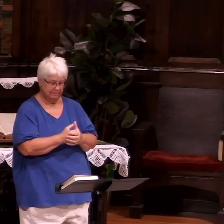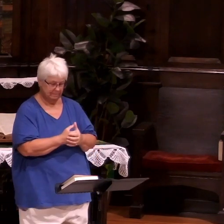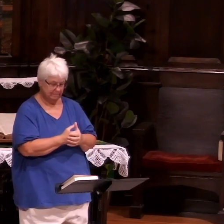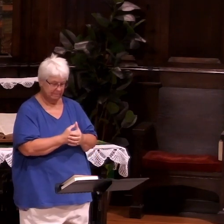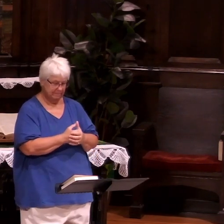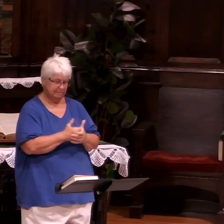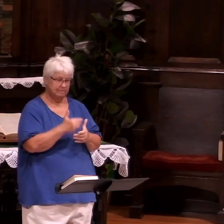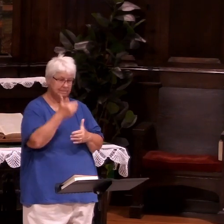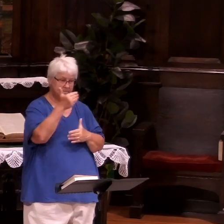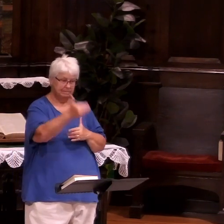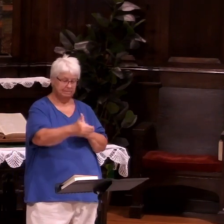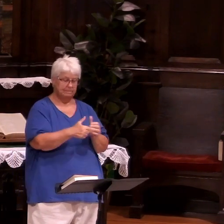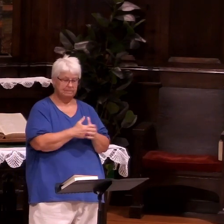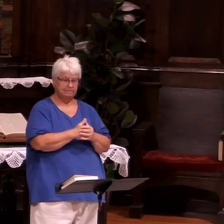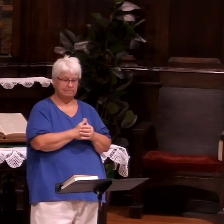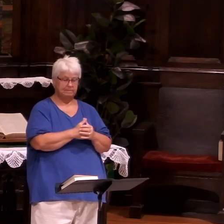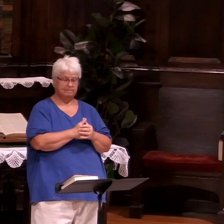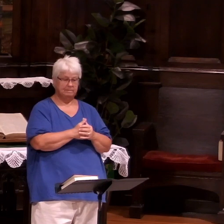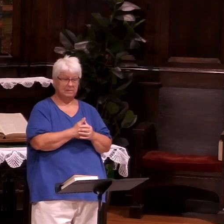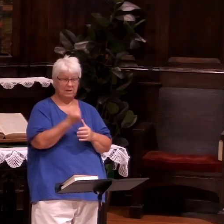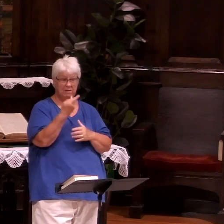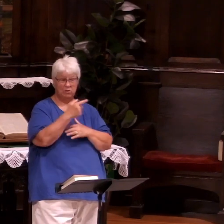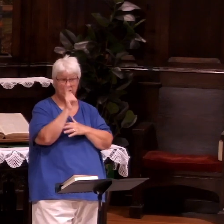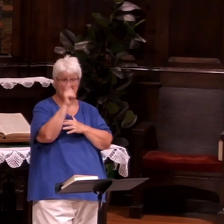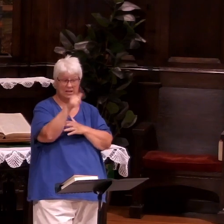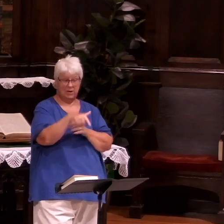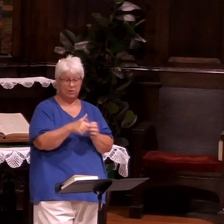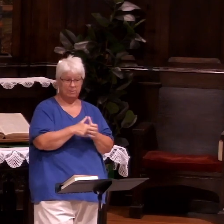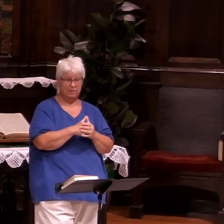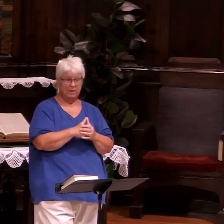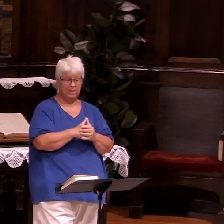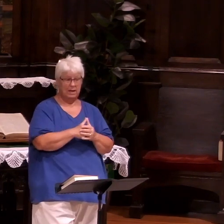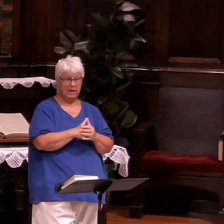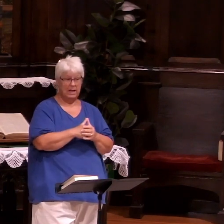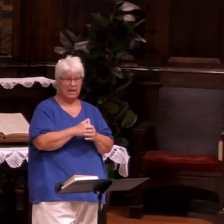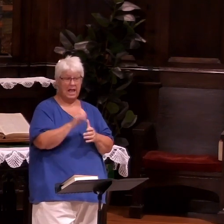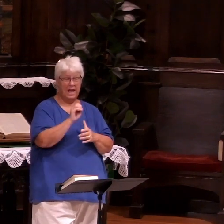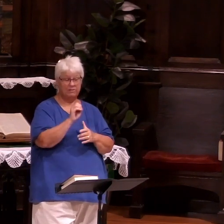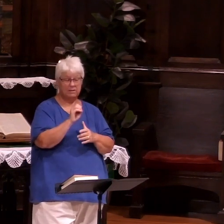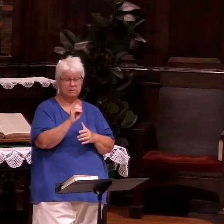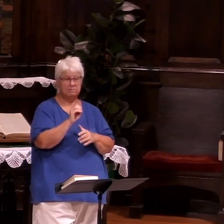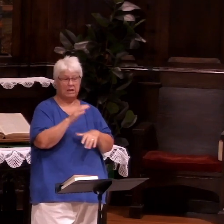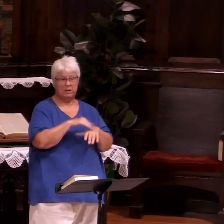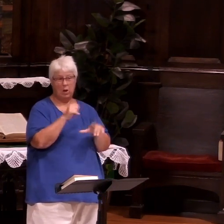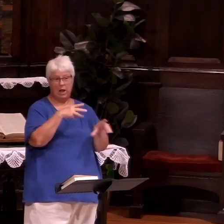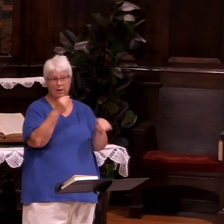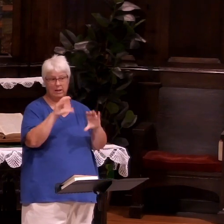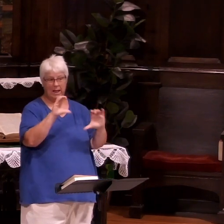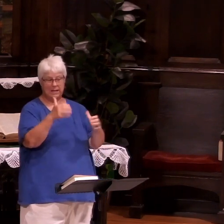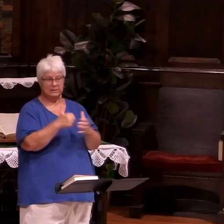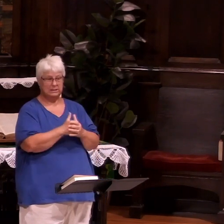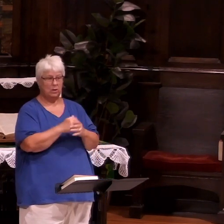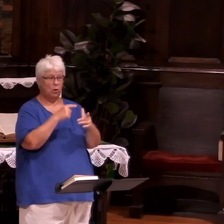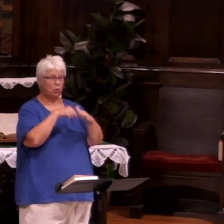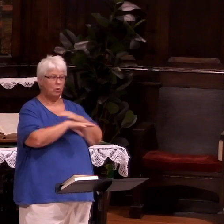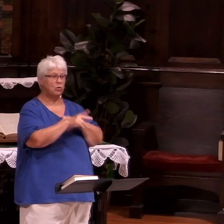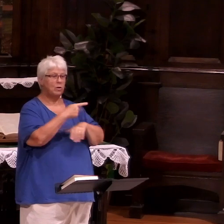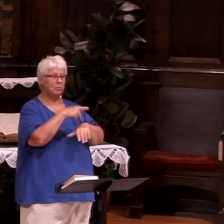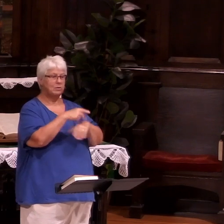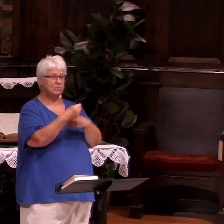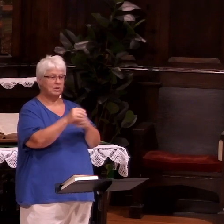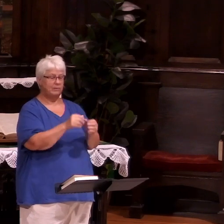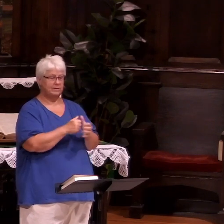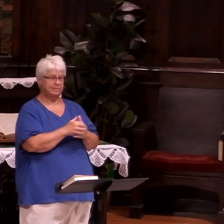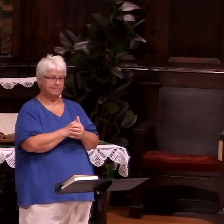Fast forward. A few days later, Evan is called out of class and into the principal's